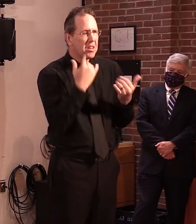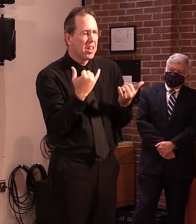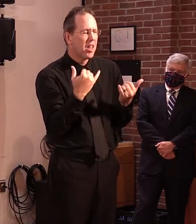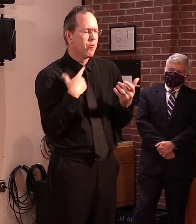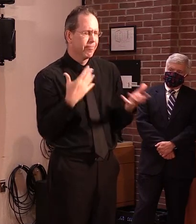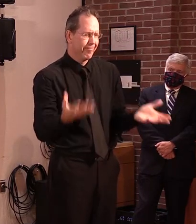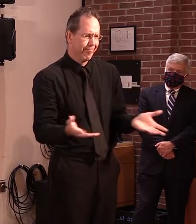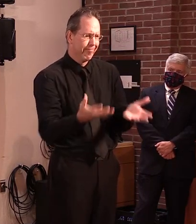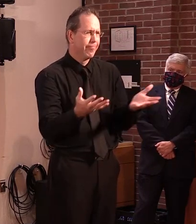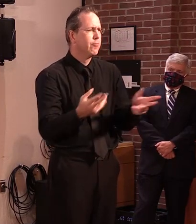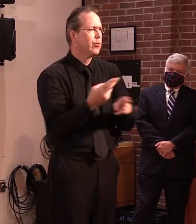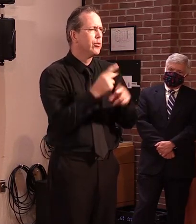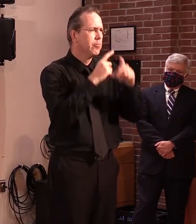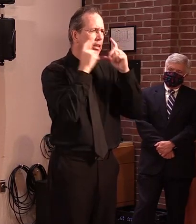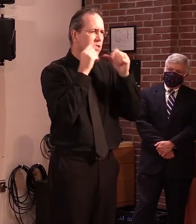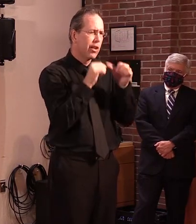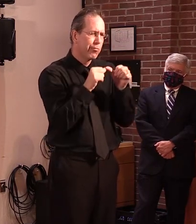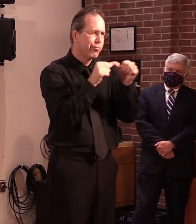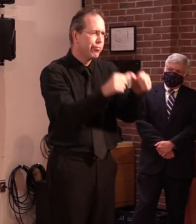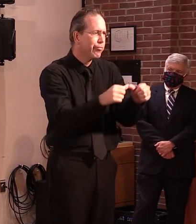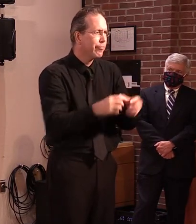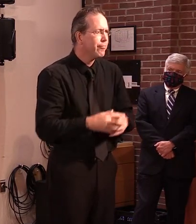continue to have the mask mandate.